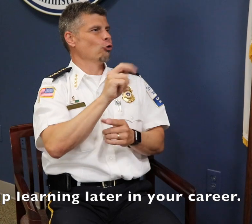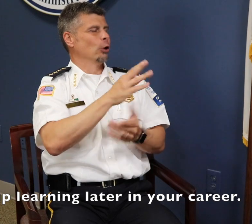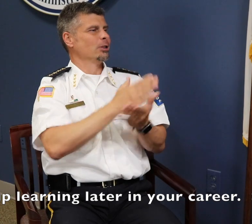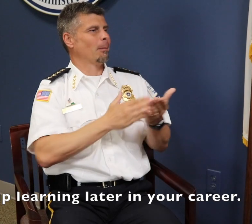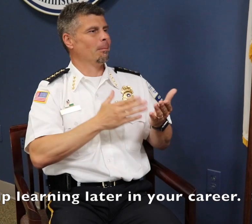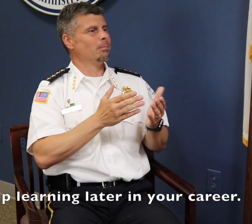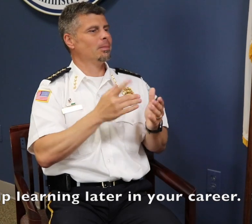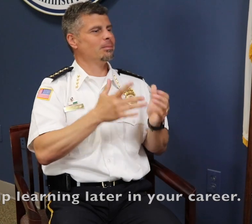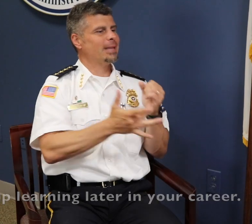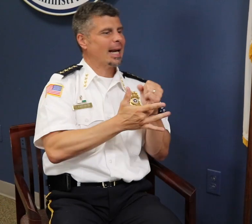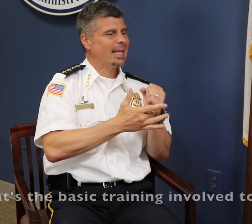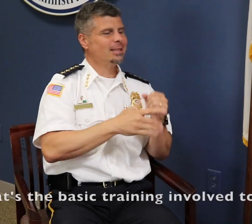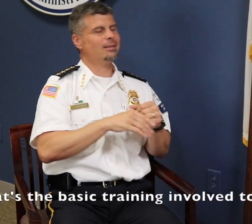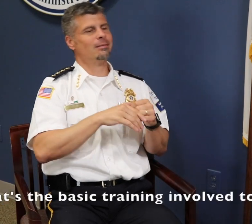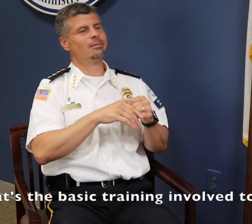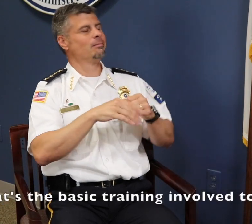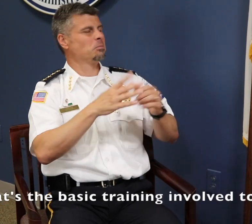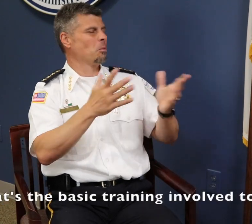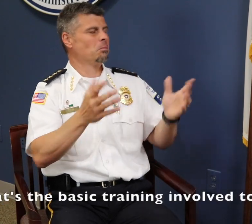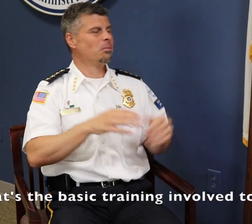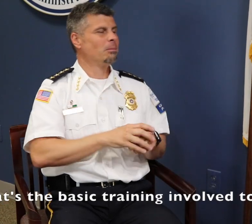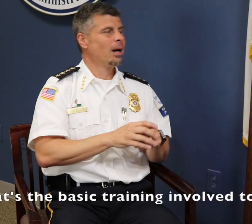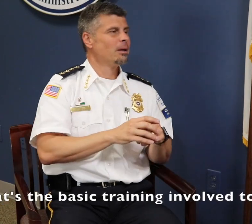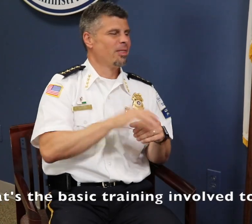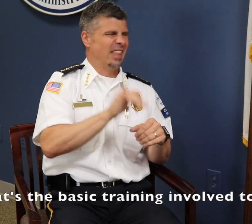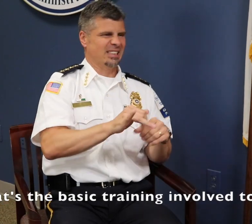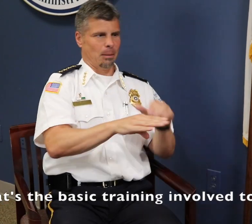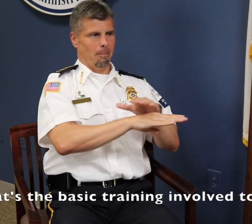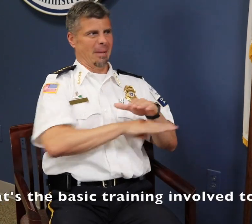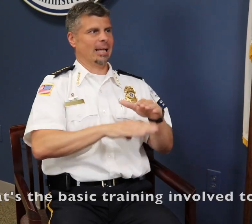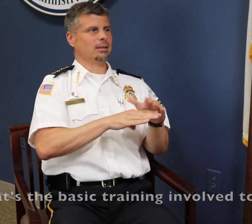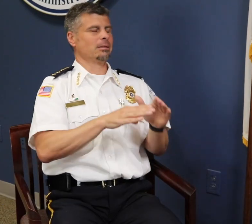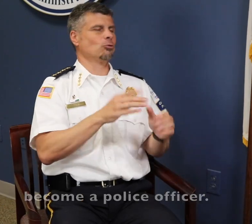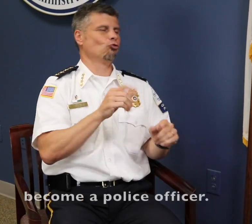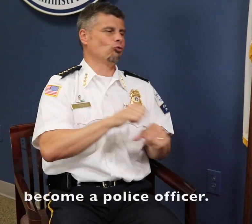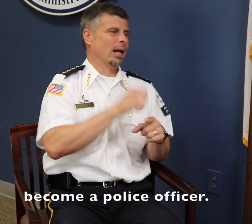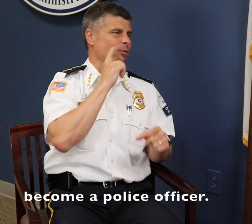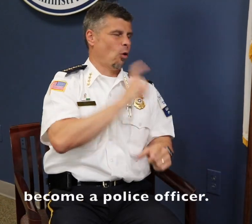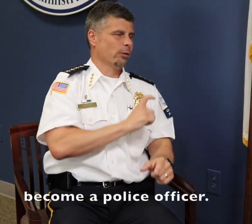So that's the basic training involved to become a police officer.